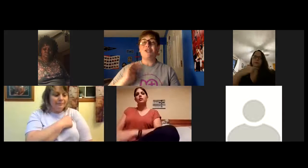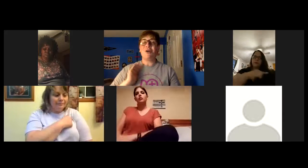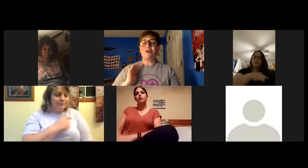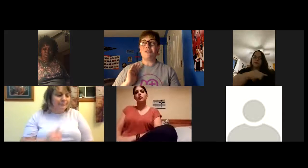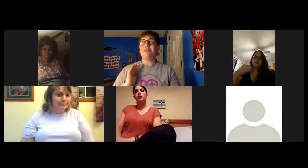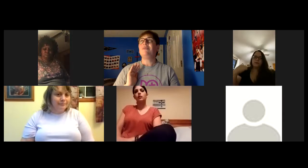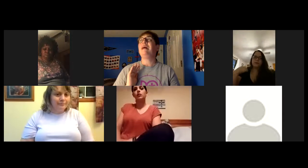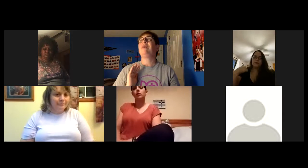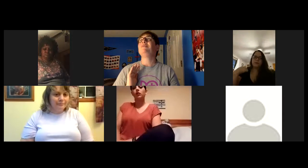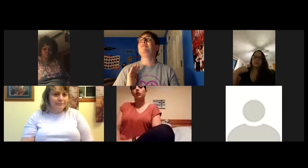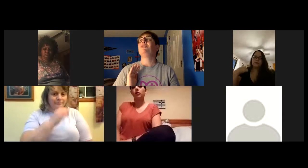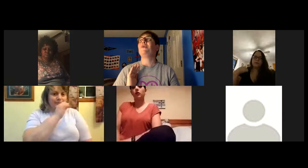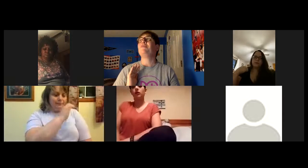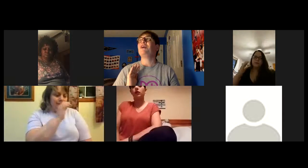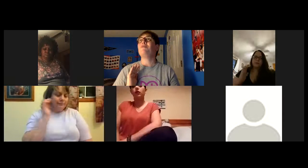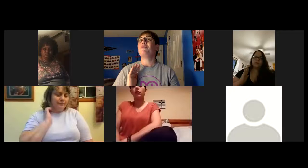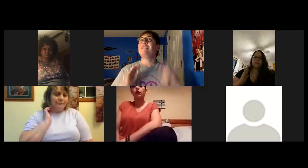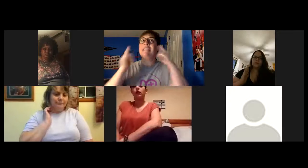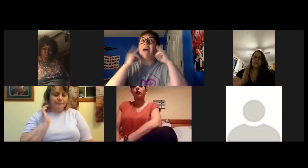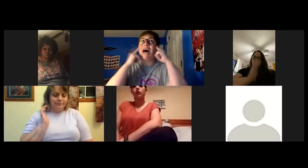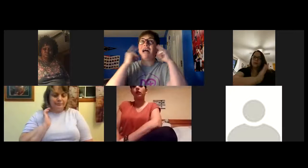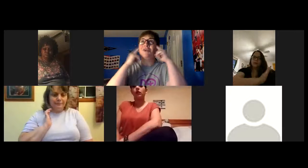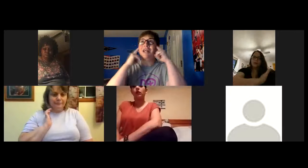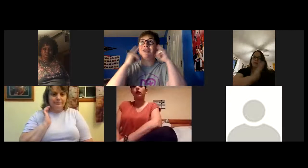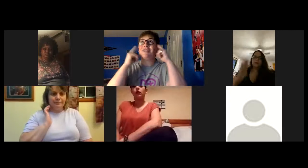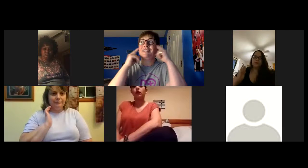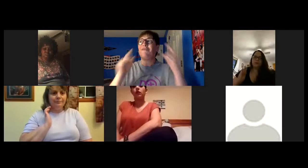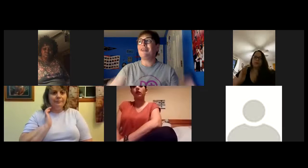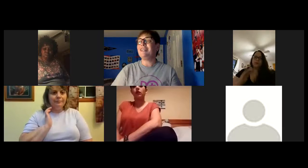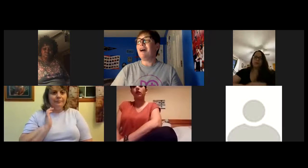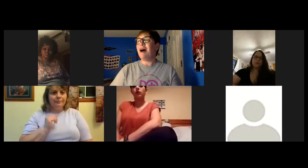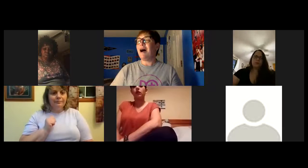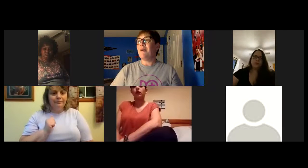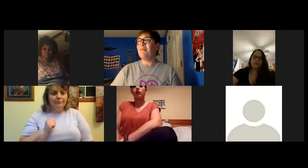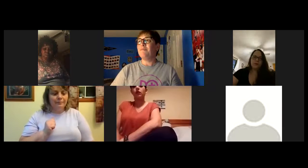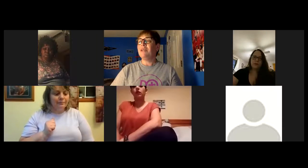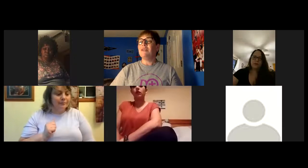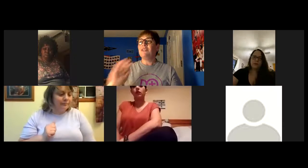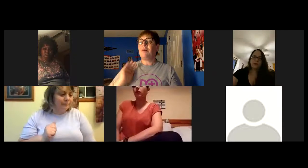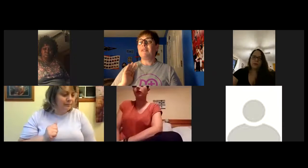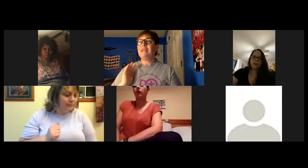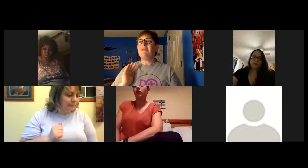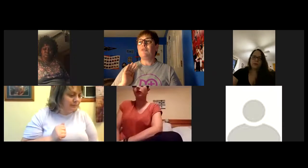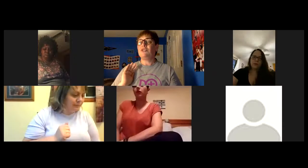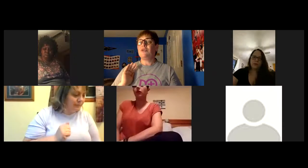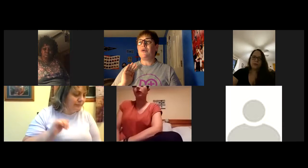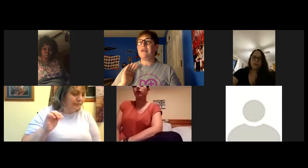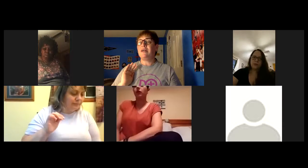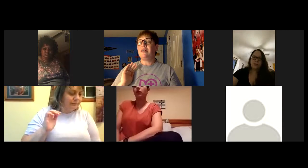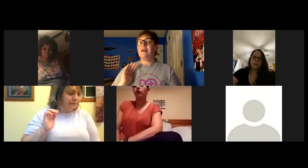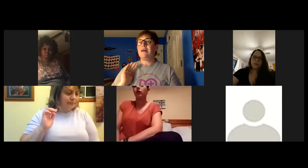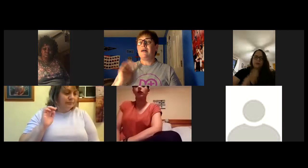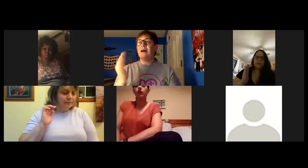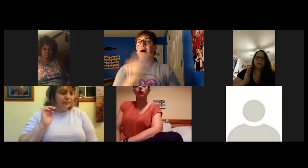it shows, how was it showing? I'm trying to remember, because see how I do it, I know is different. So I believe it was